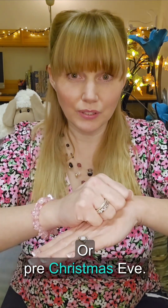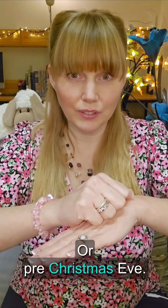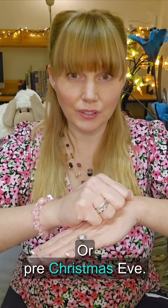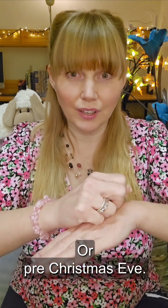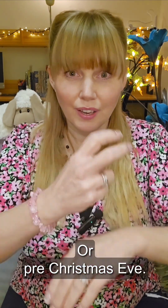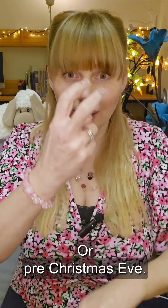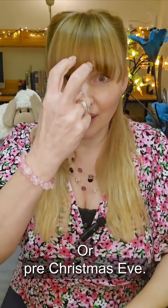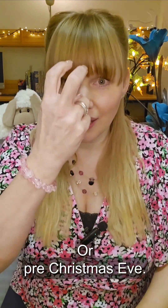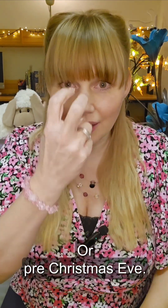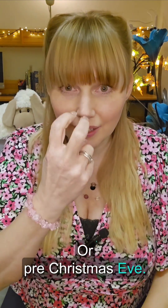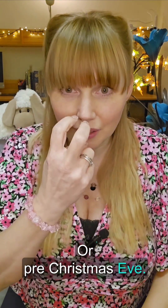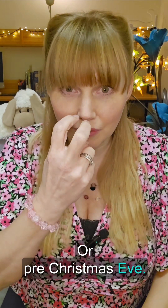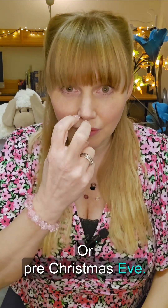pre-Christmas Eve,